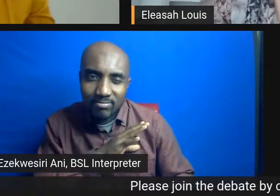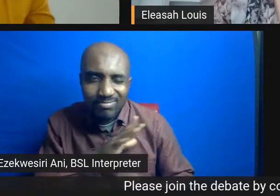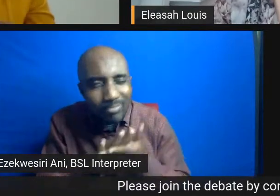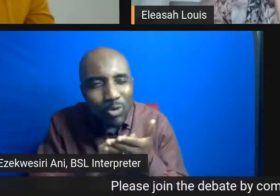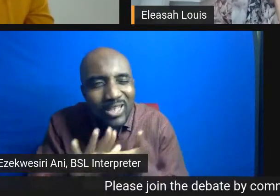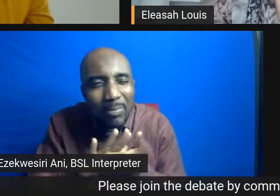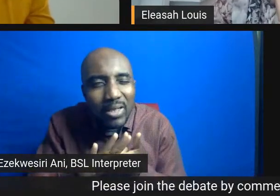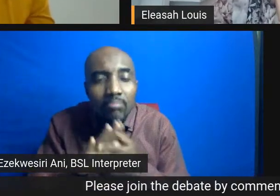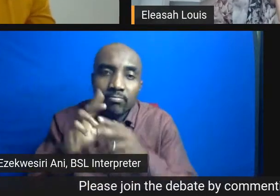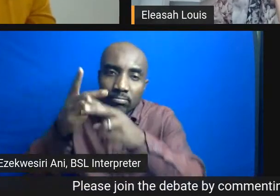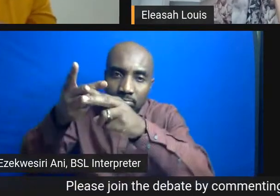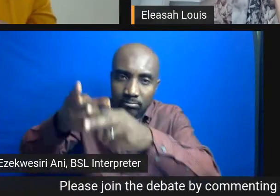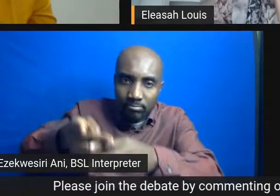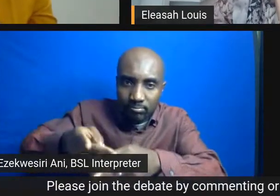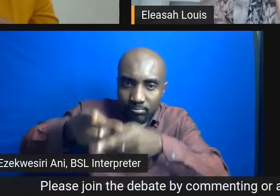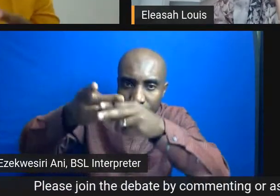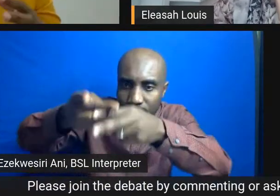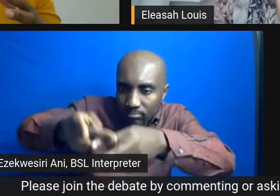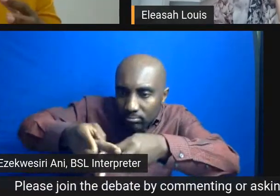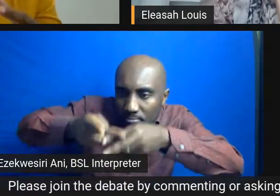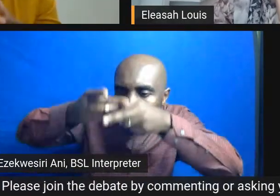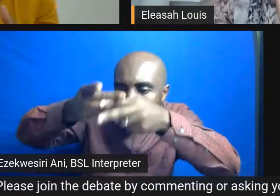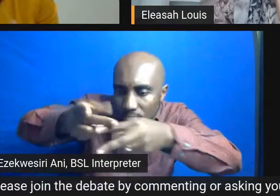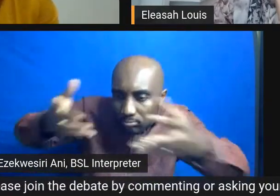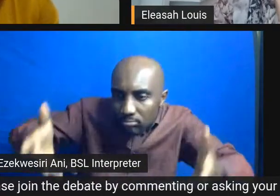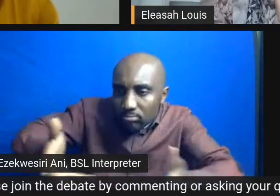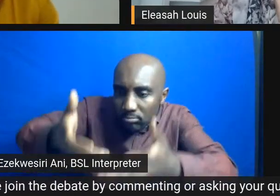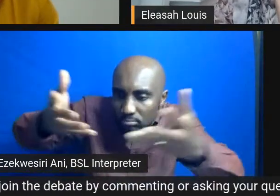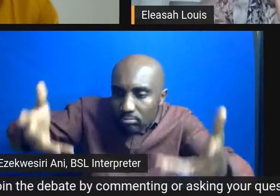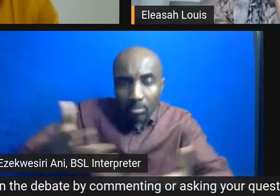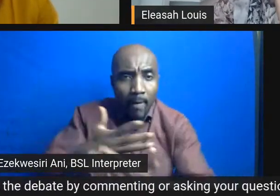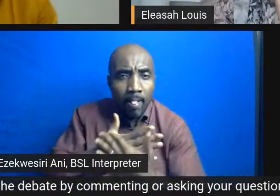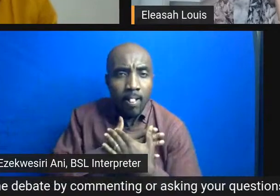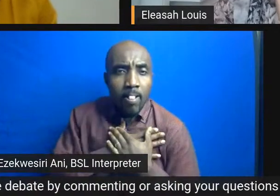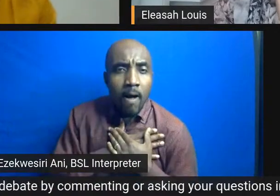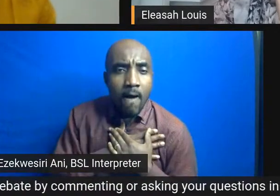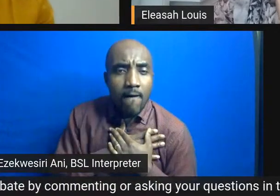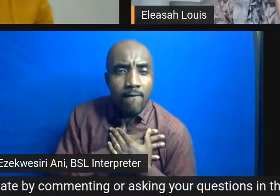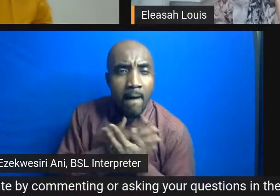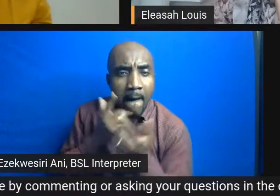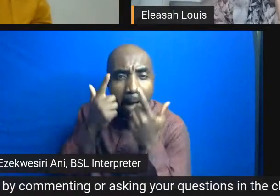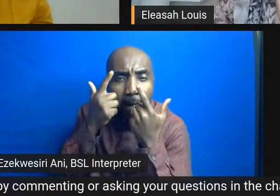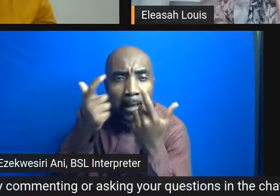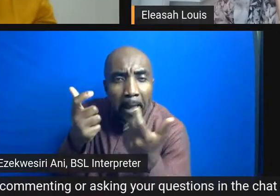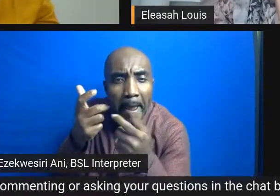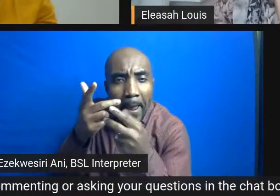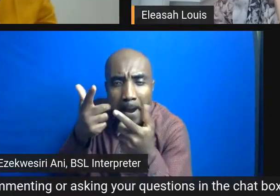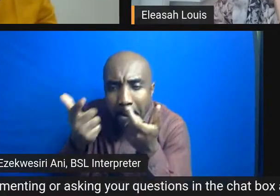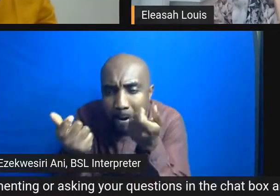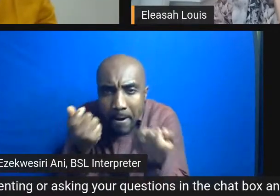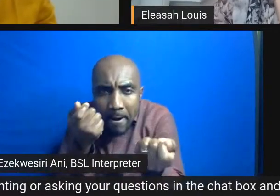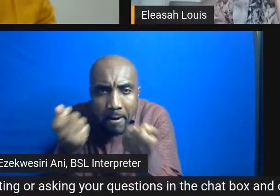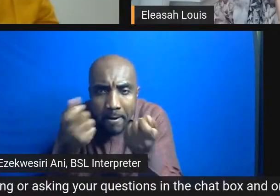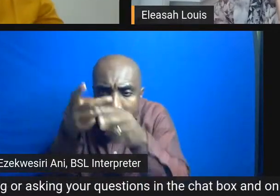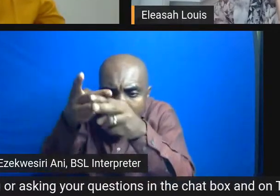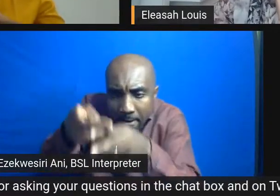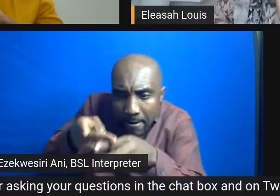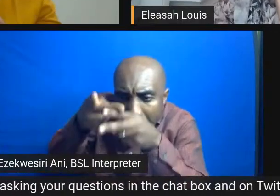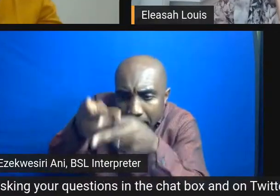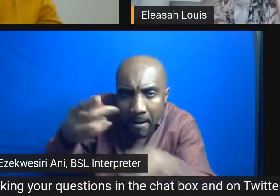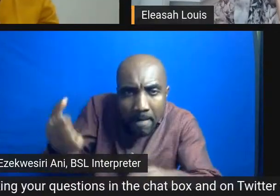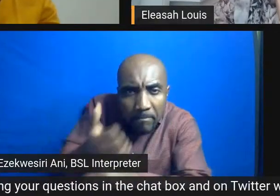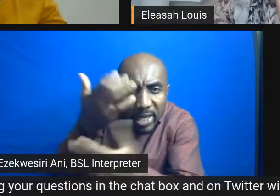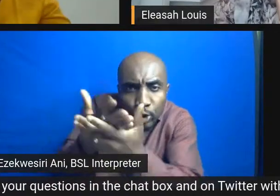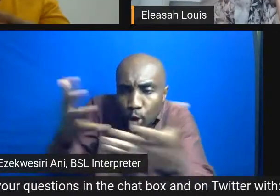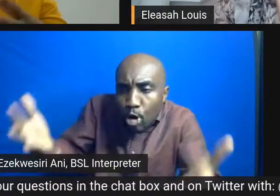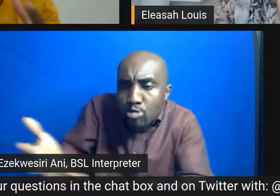is to look after it lovingly and with care, right? It is about ensuring that everything